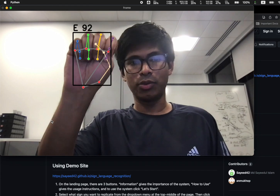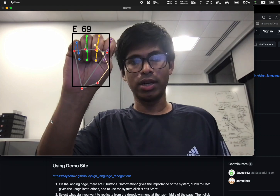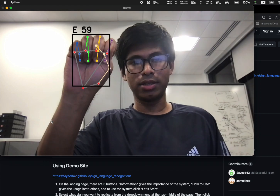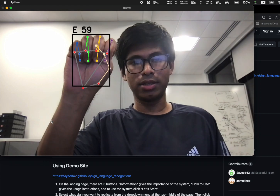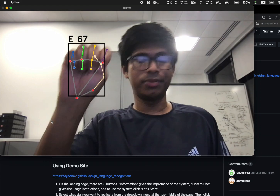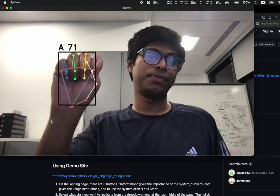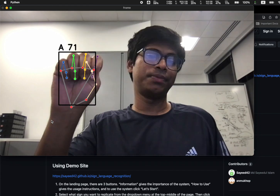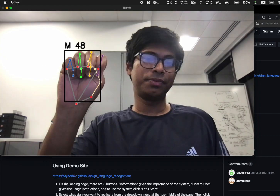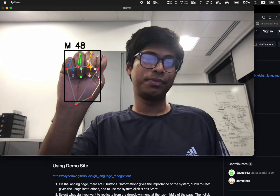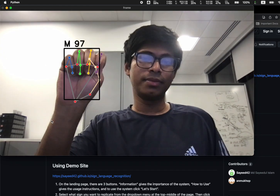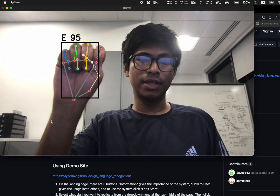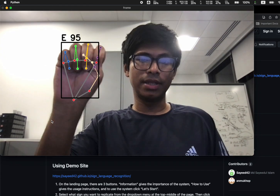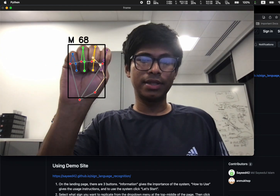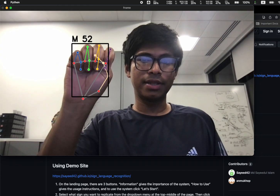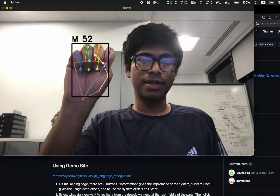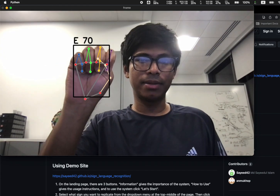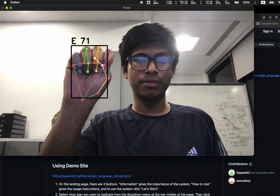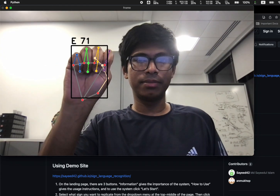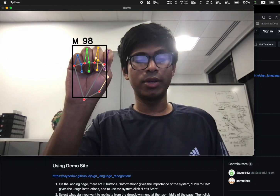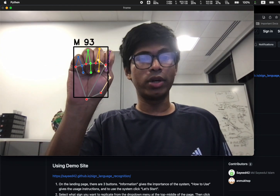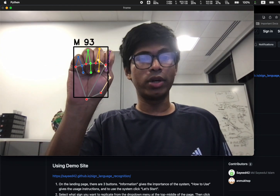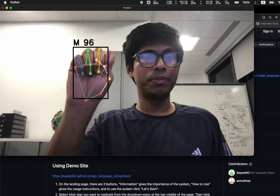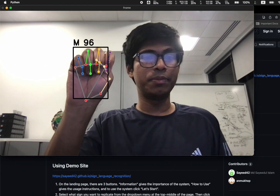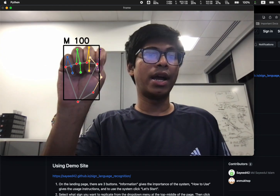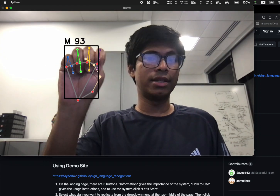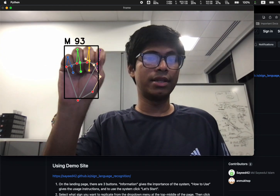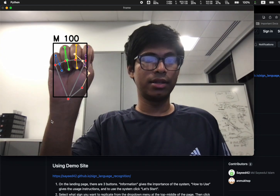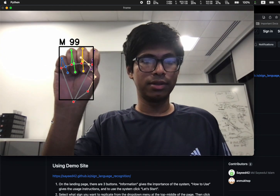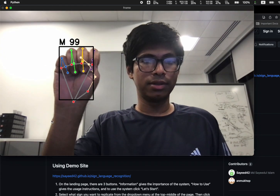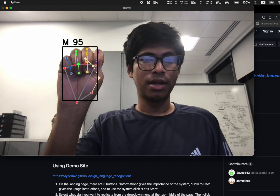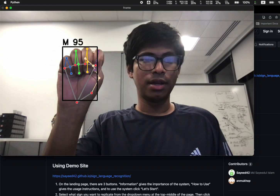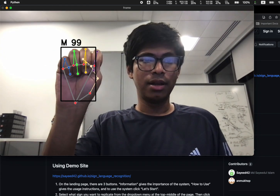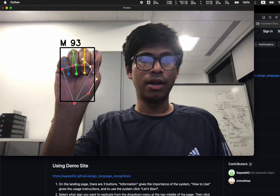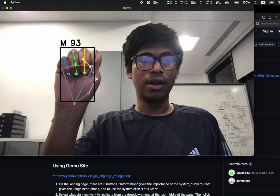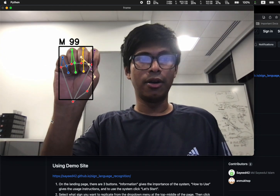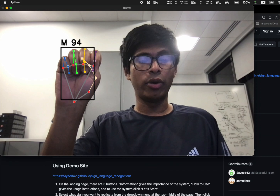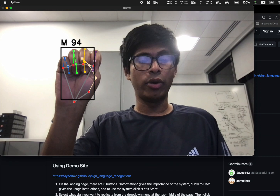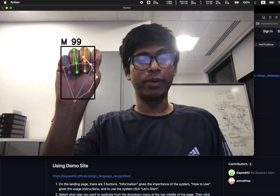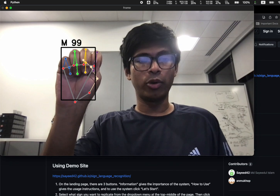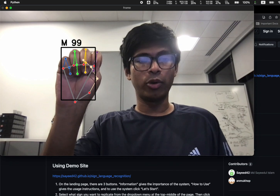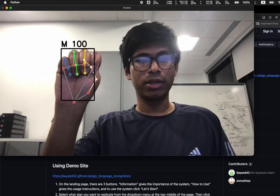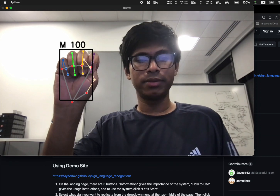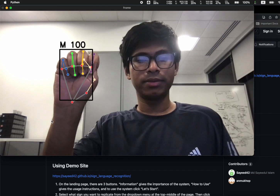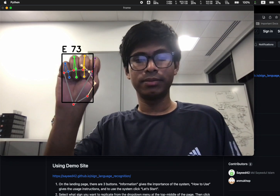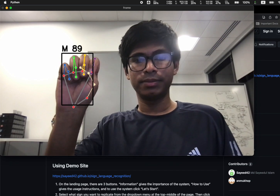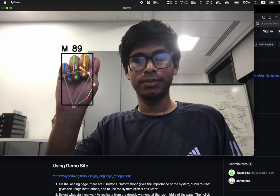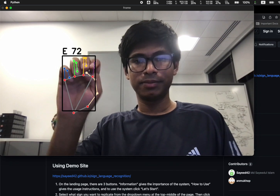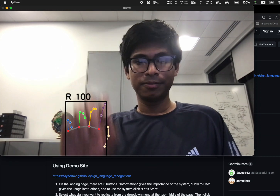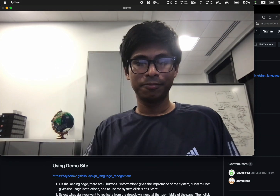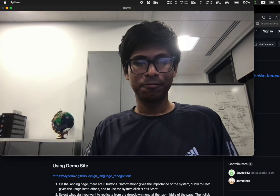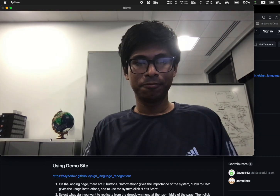we learned. So this is the system that works behind the web framework.